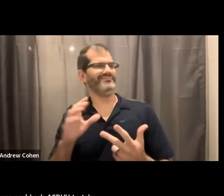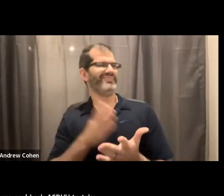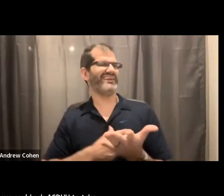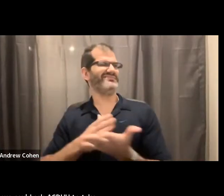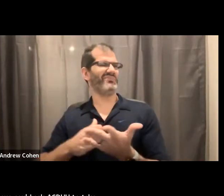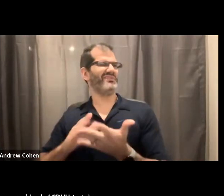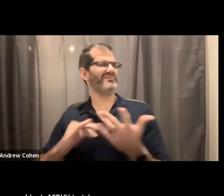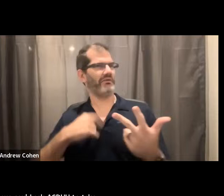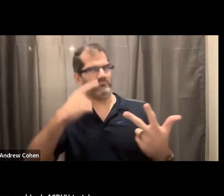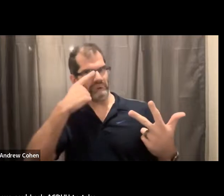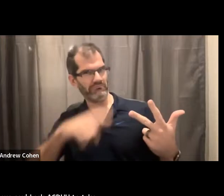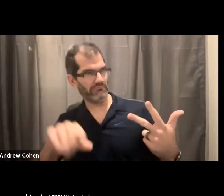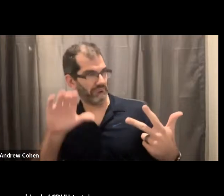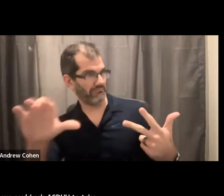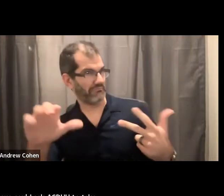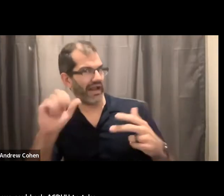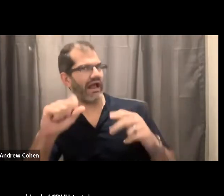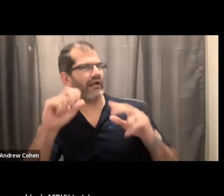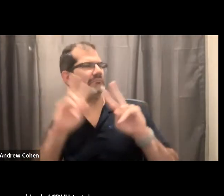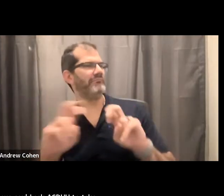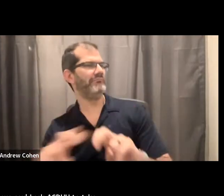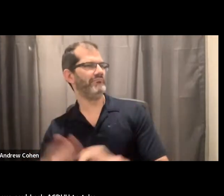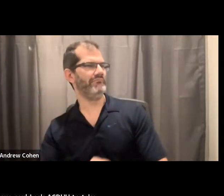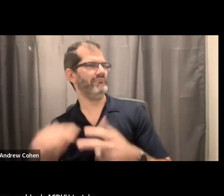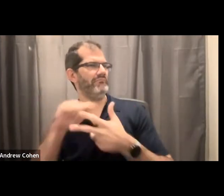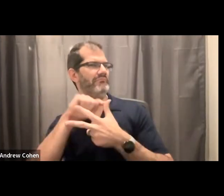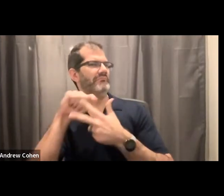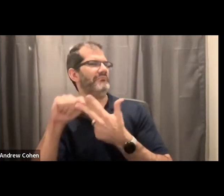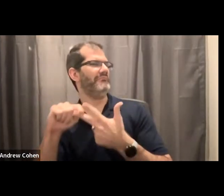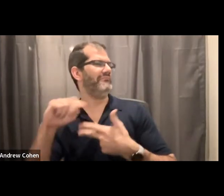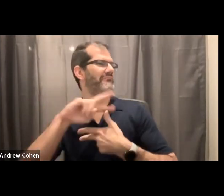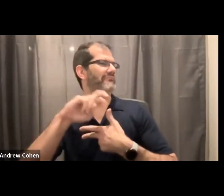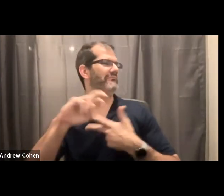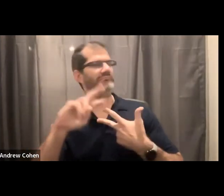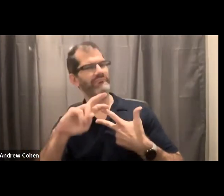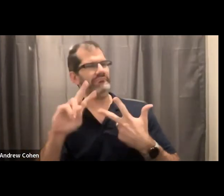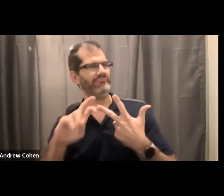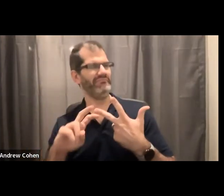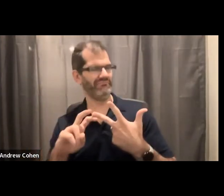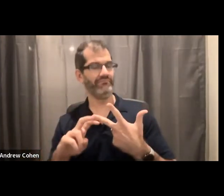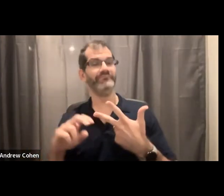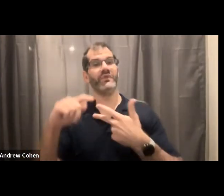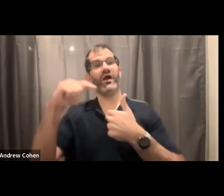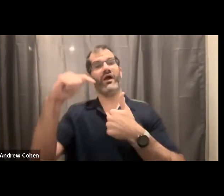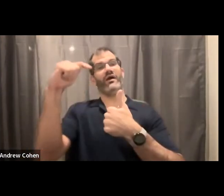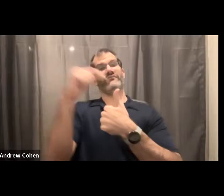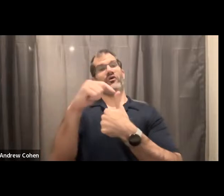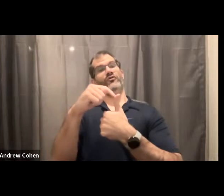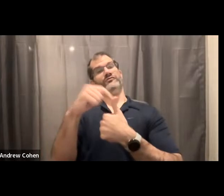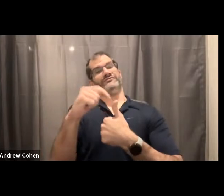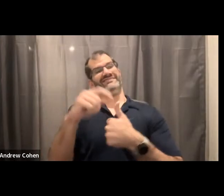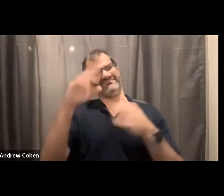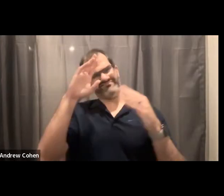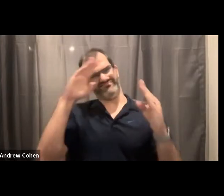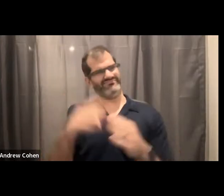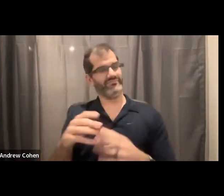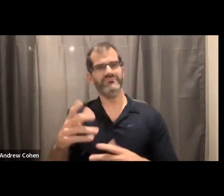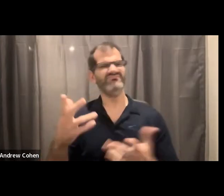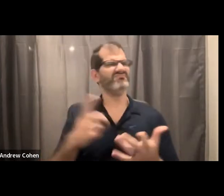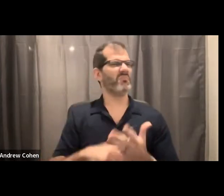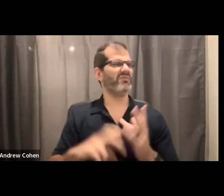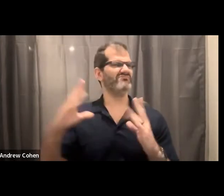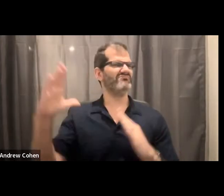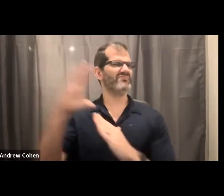true. 3 particular areas I have in mind, if you wouldn't mind, to suggest that you look at these areas.